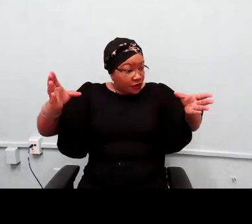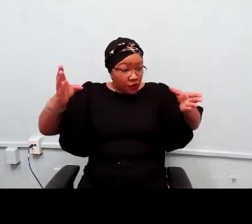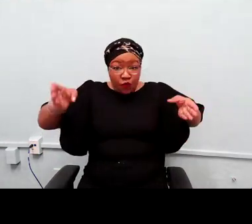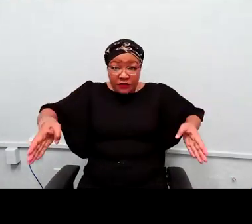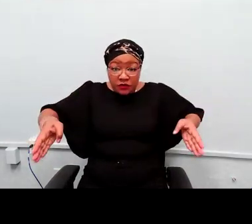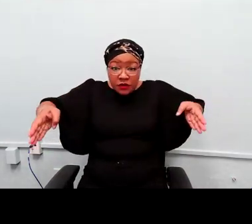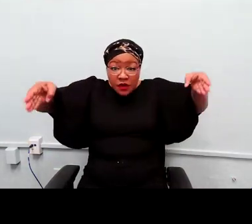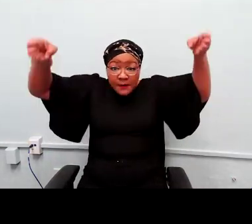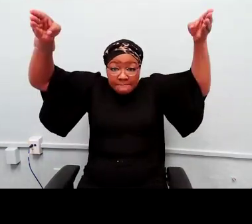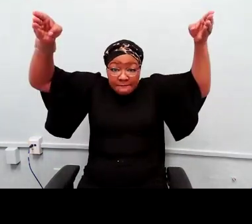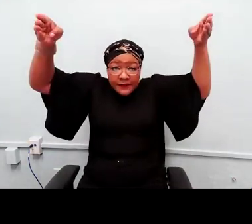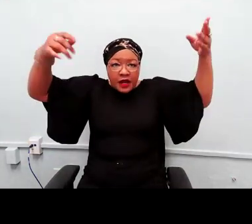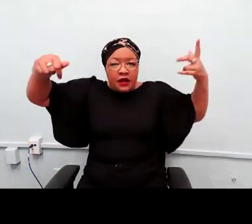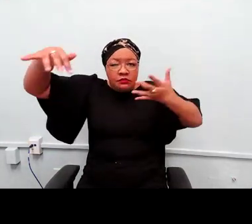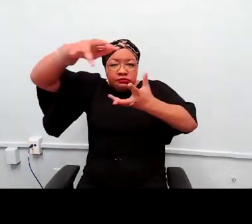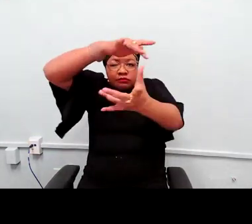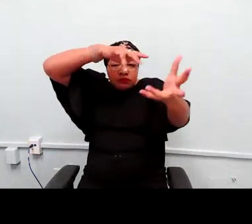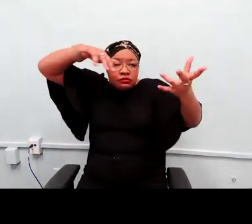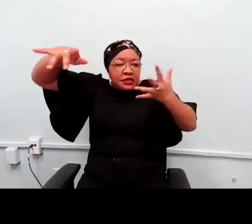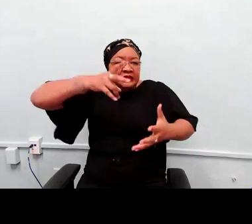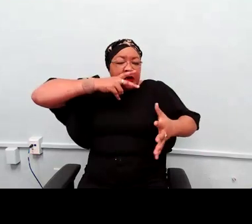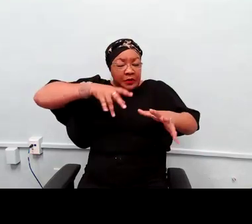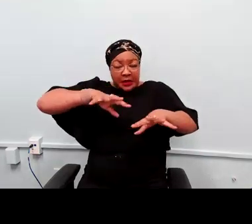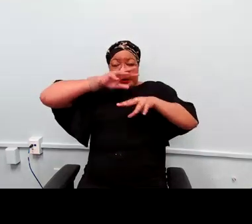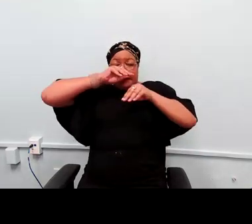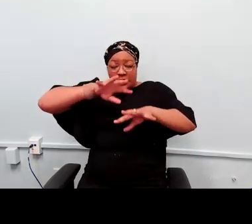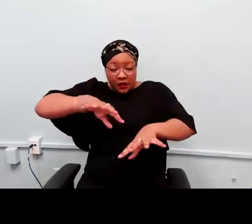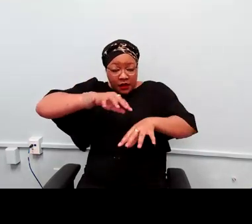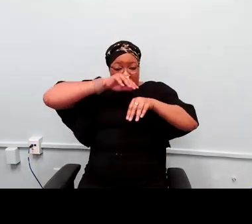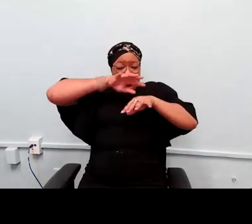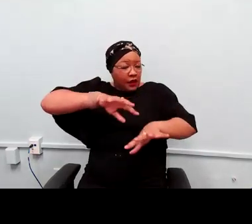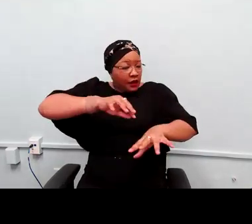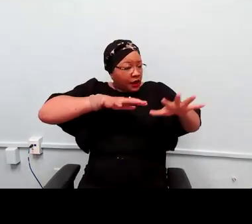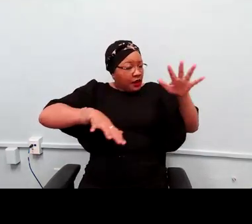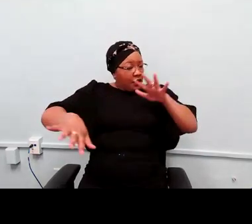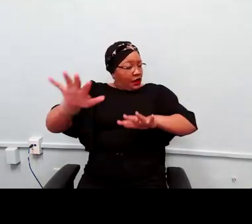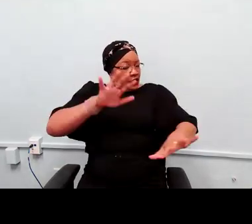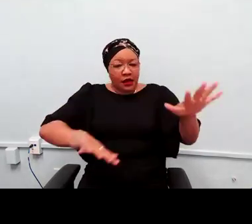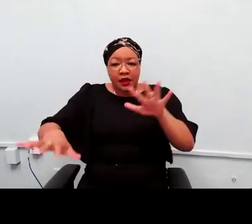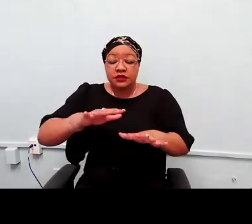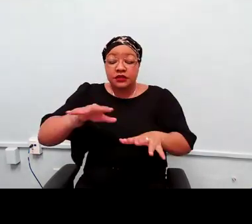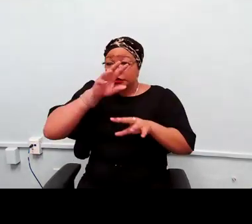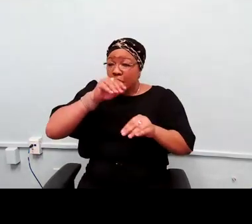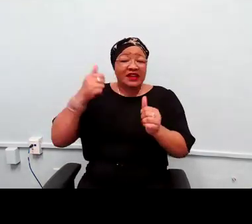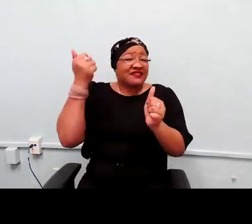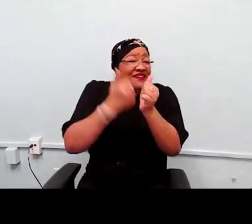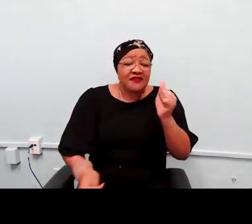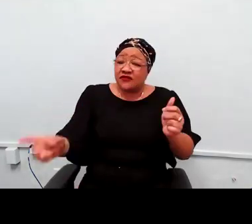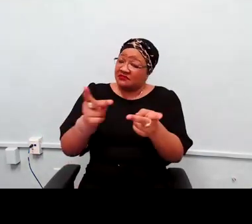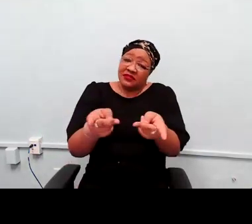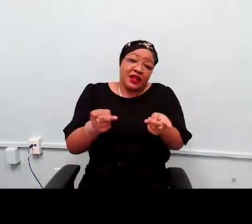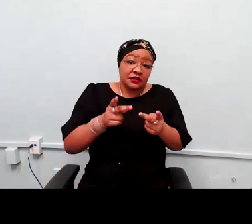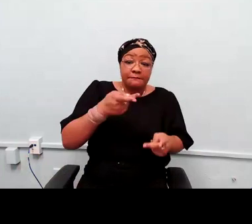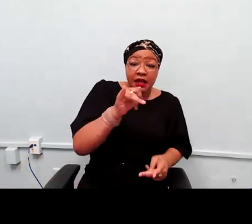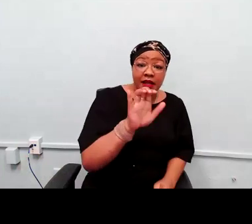chain smoking, trapped. Smoke at the liquor store, grocery store, laundromat. Smoke in every public and private space. The